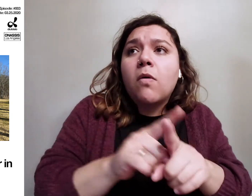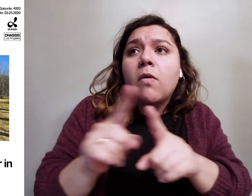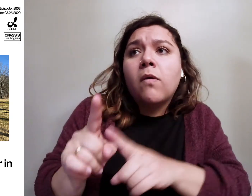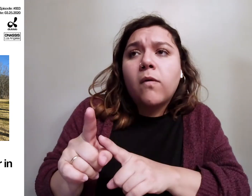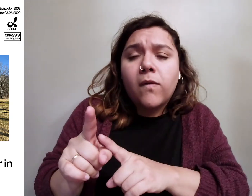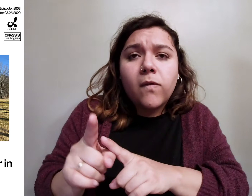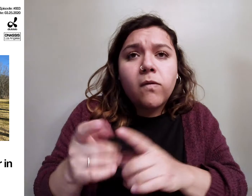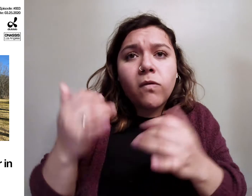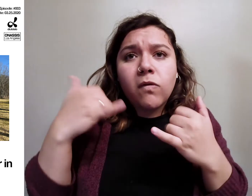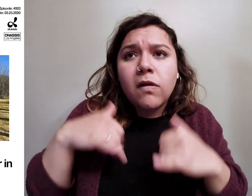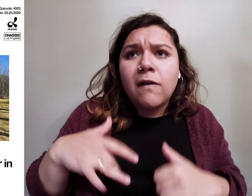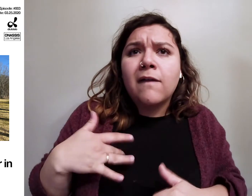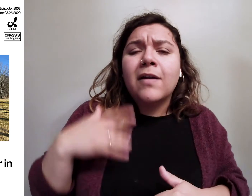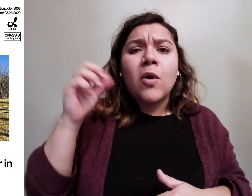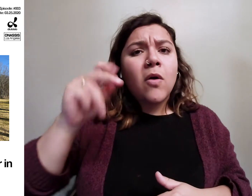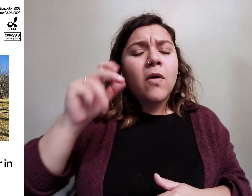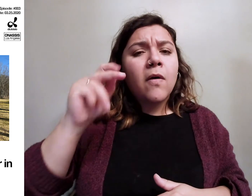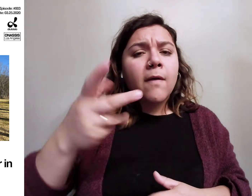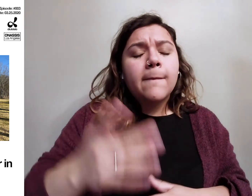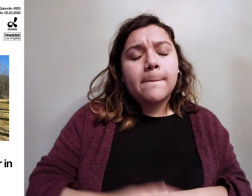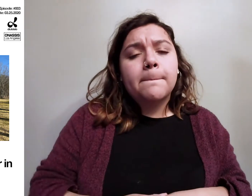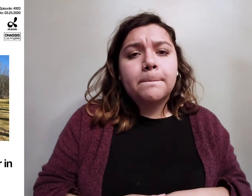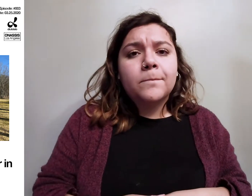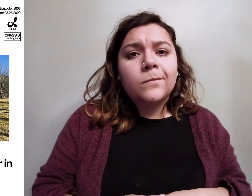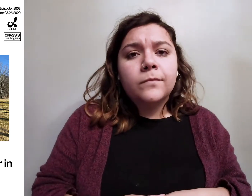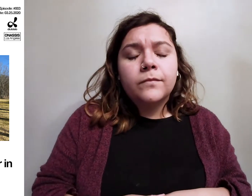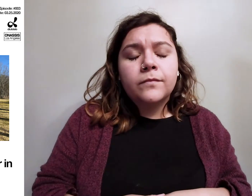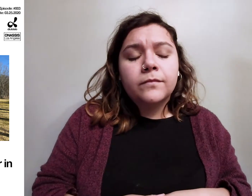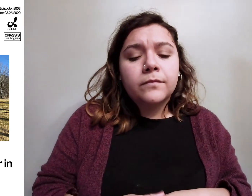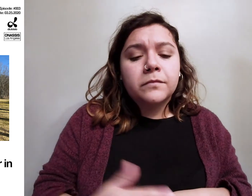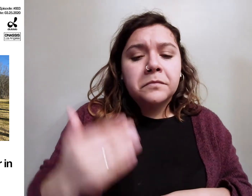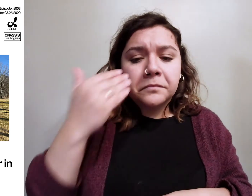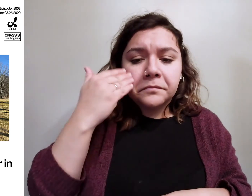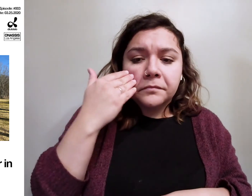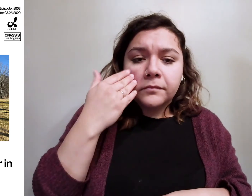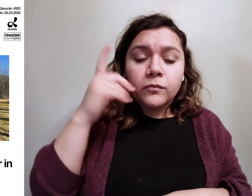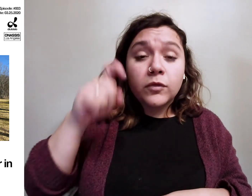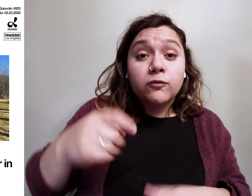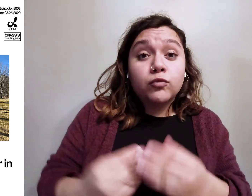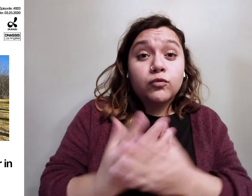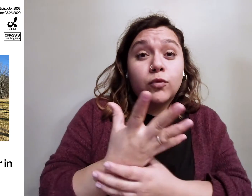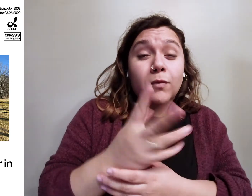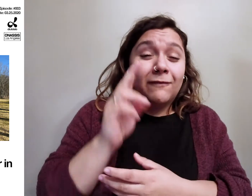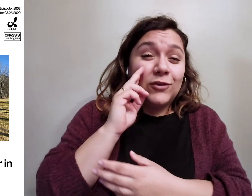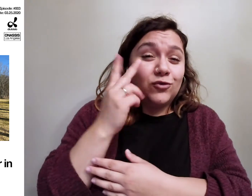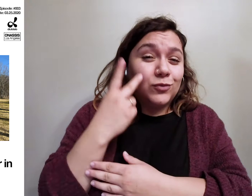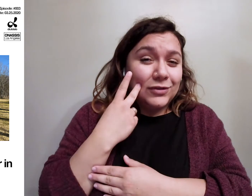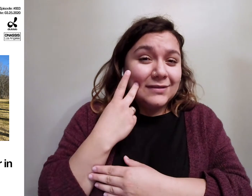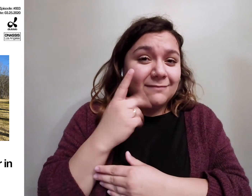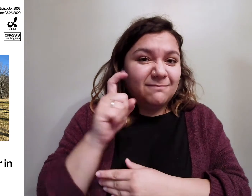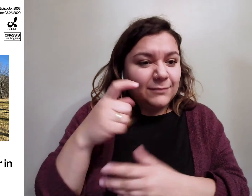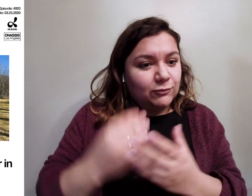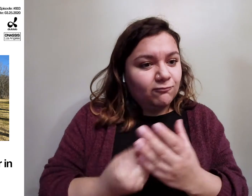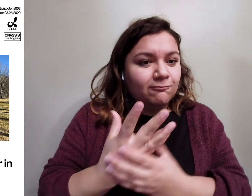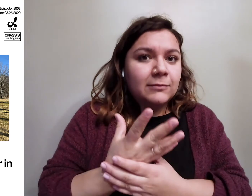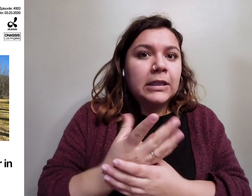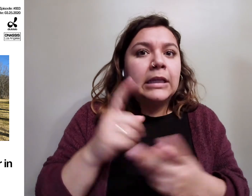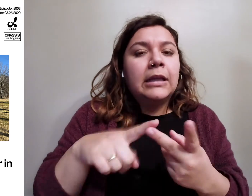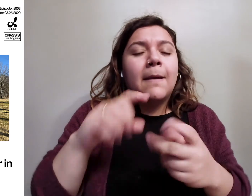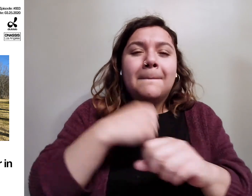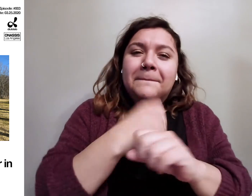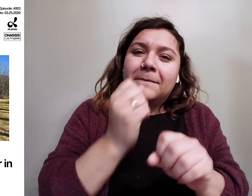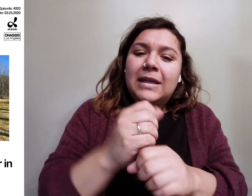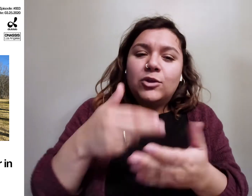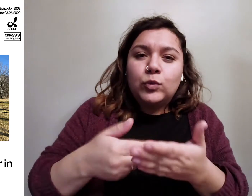also very insular, that we have to grow the vegetables in the garden, and we have to make